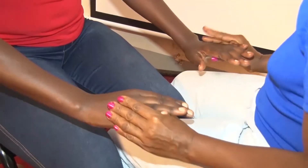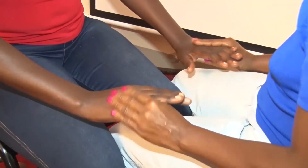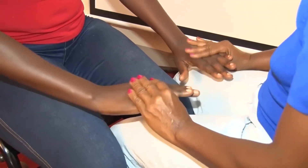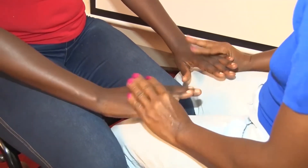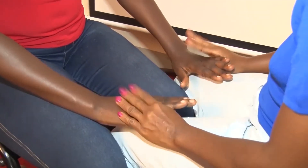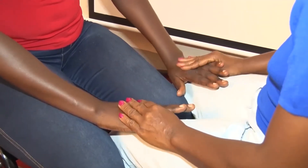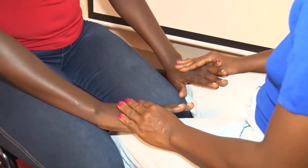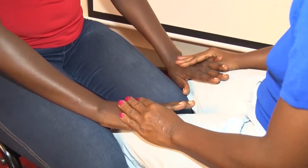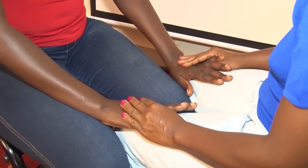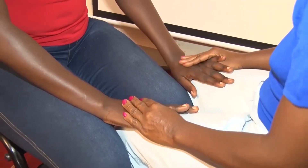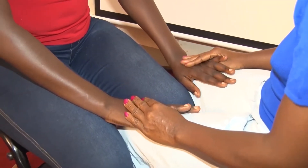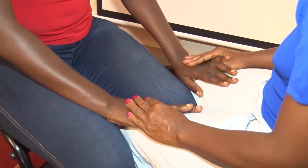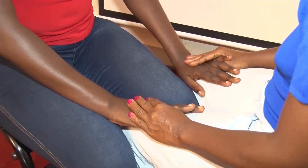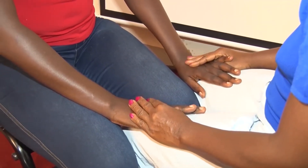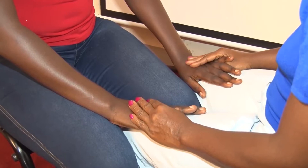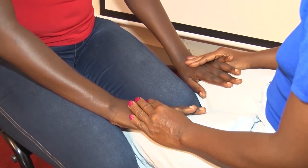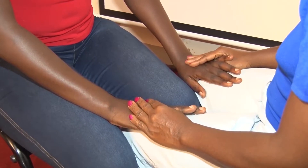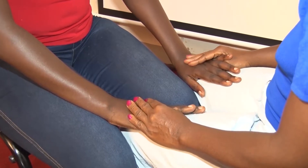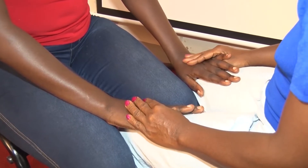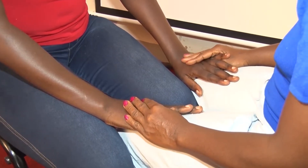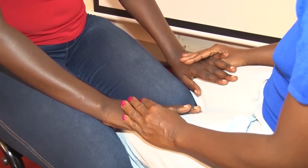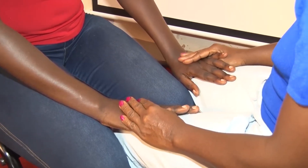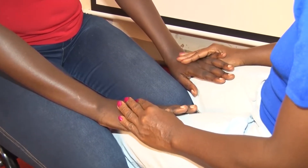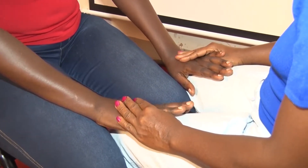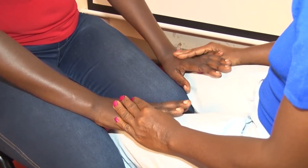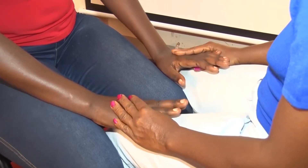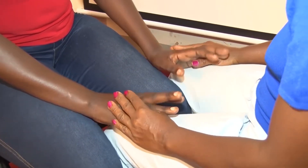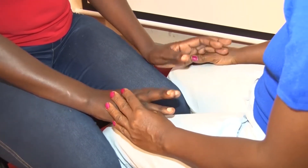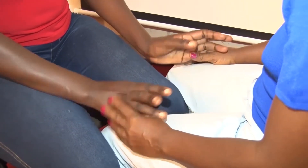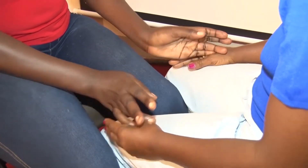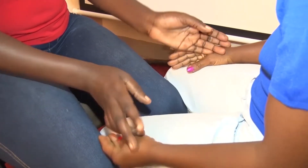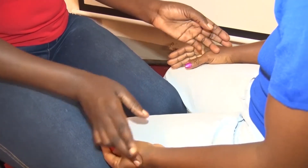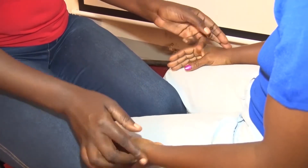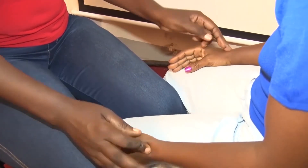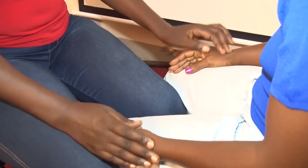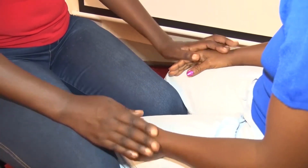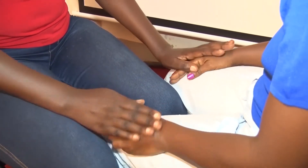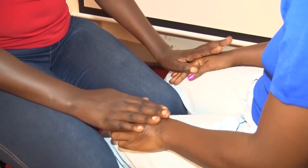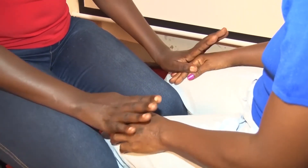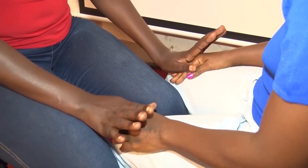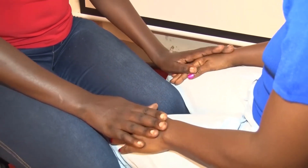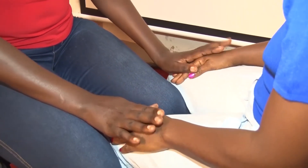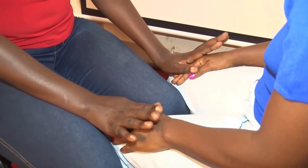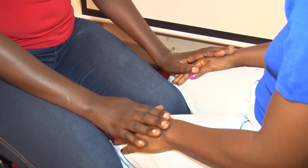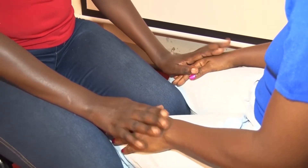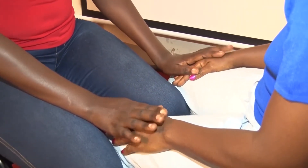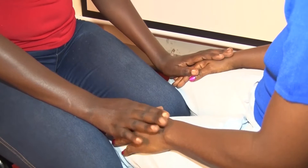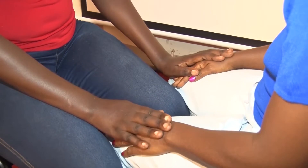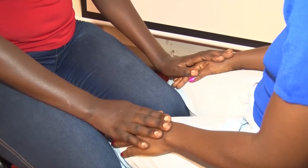deaf blindness, and if there is need to give feedback, then the person with deaf blindness maneuvers